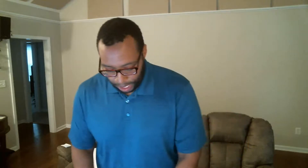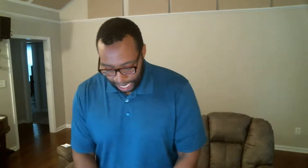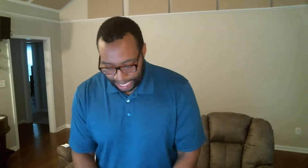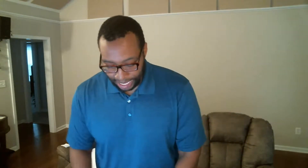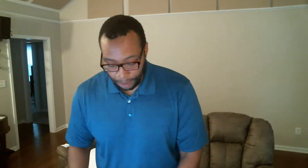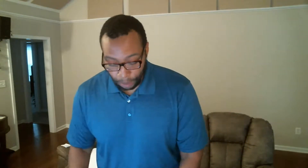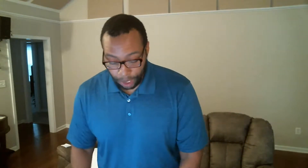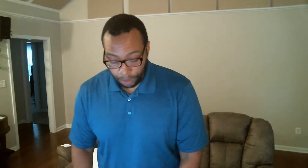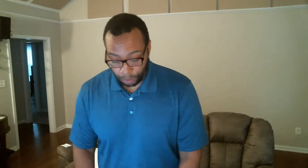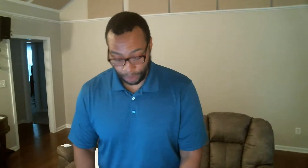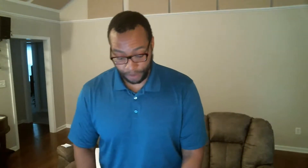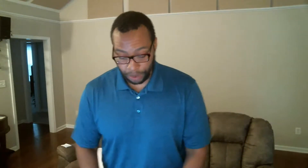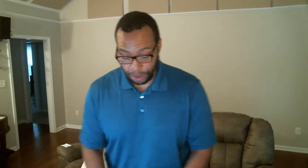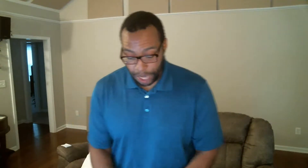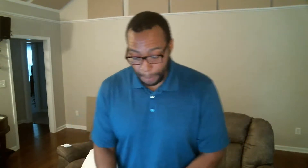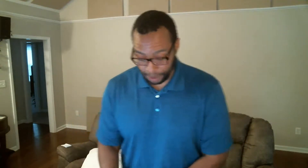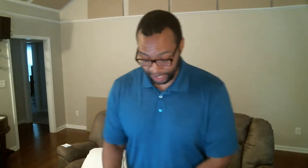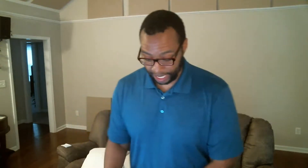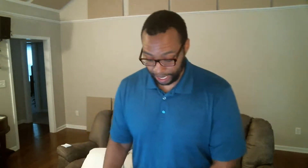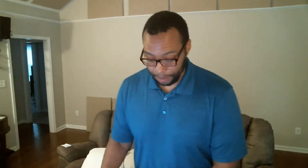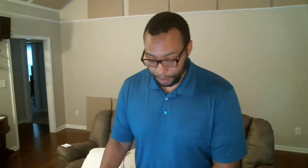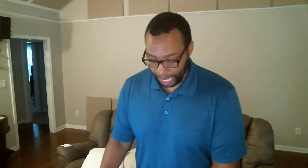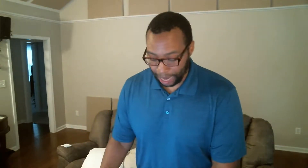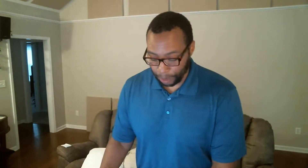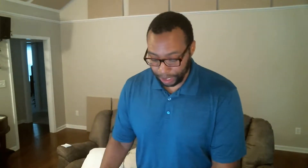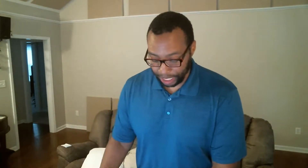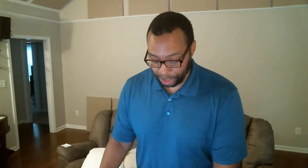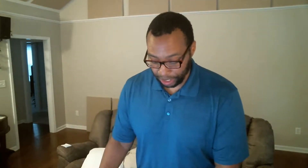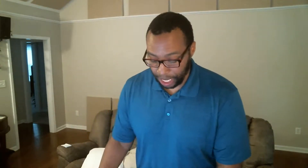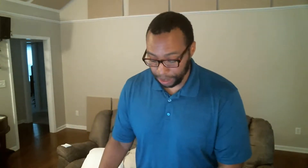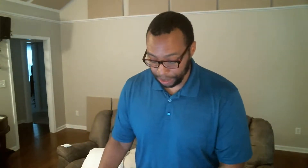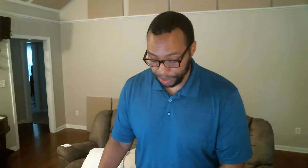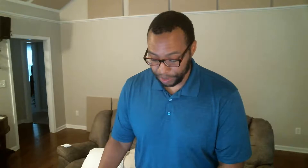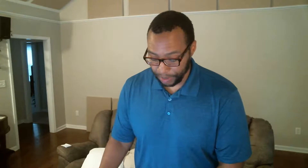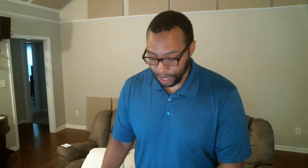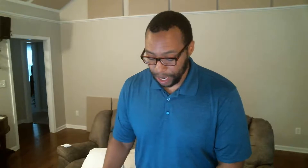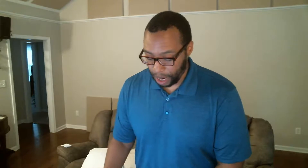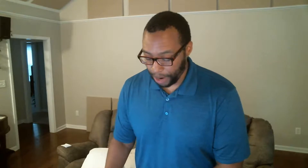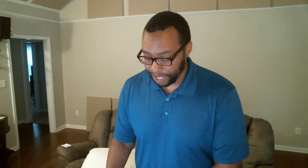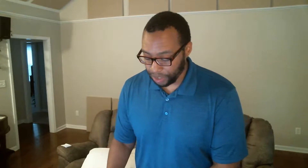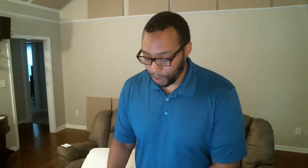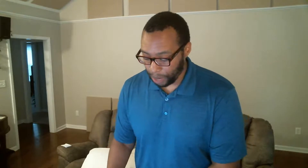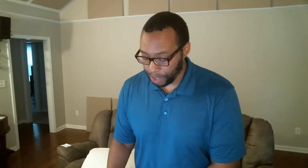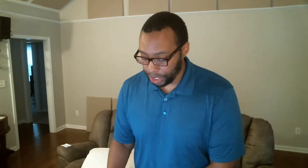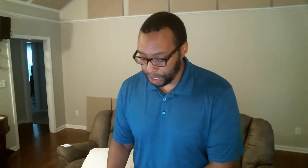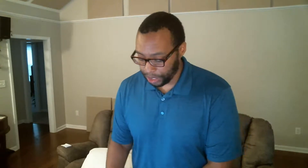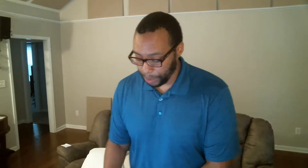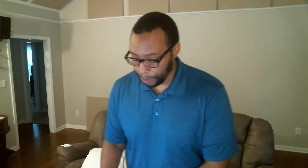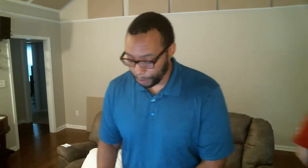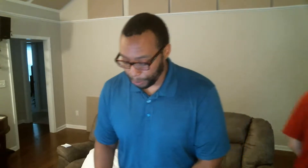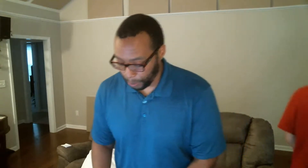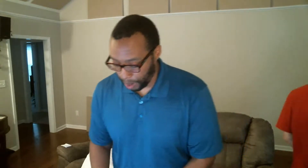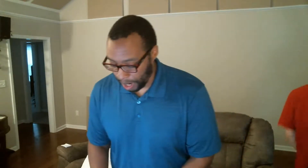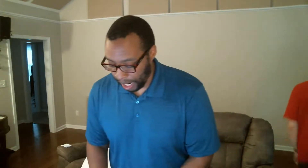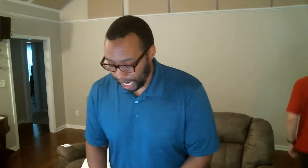is I'm going to review your numbers again, and I'm going to get your colors. All right. So what I want you to do is I